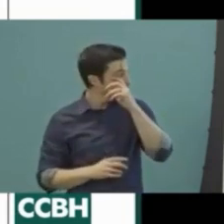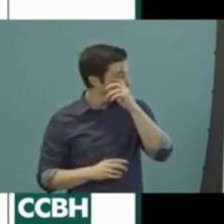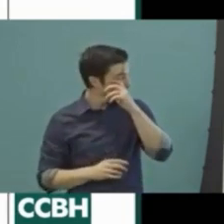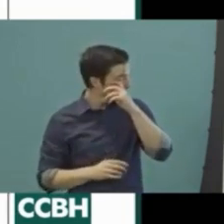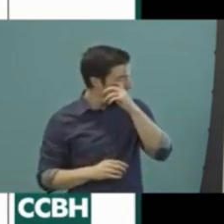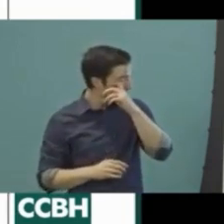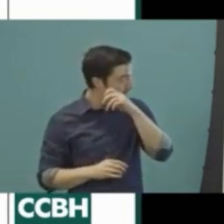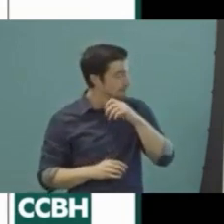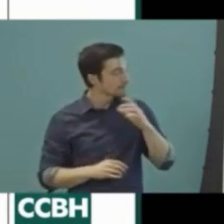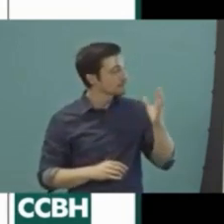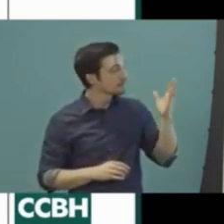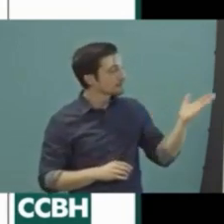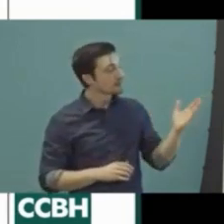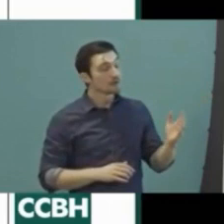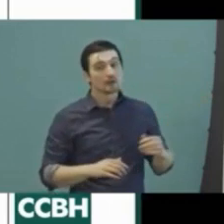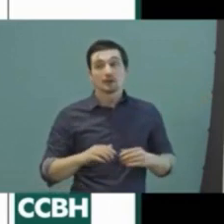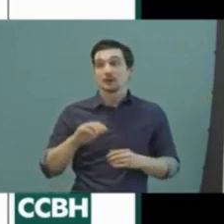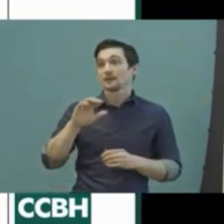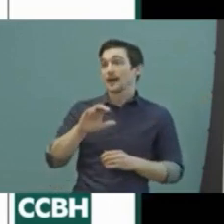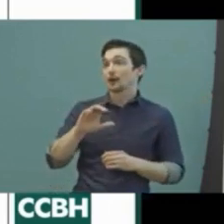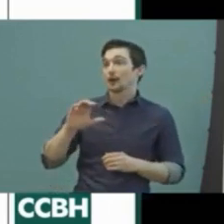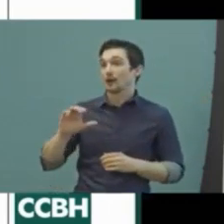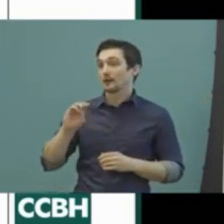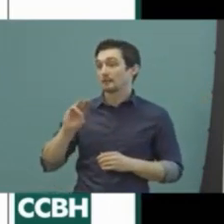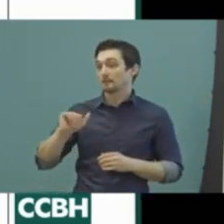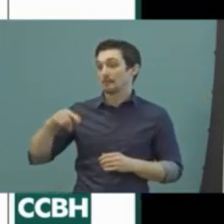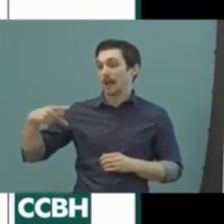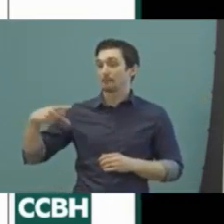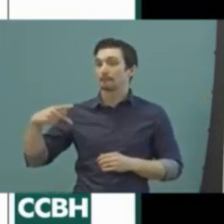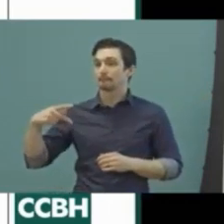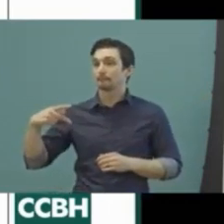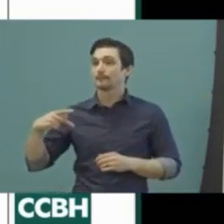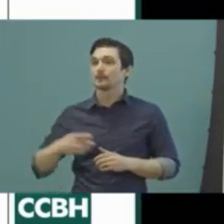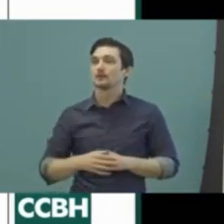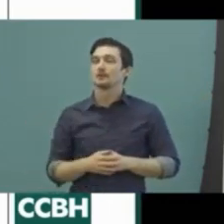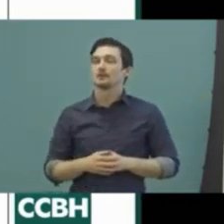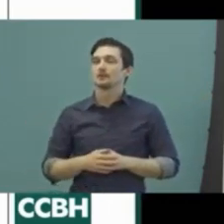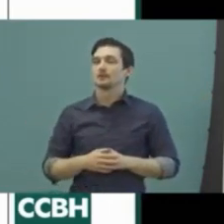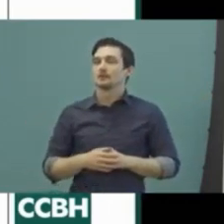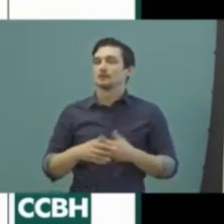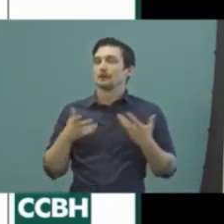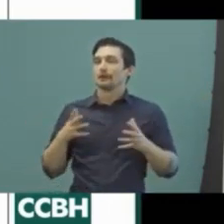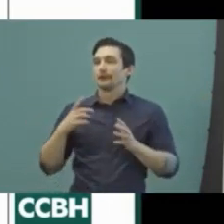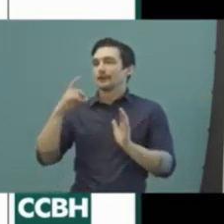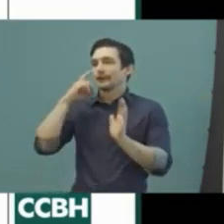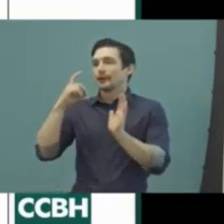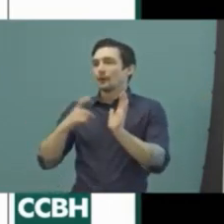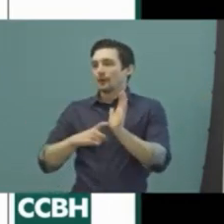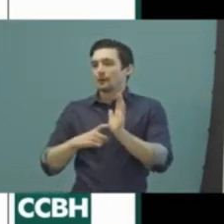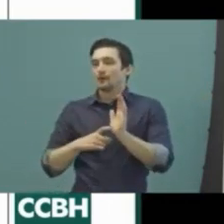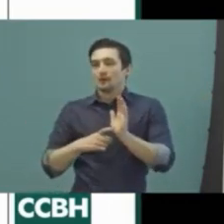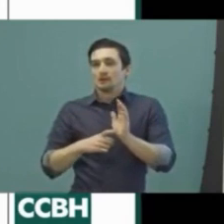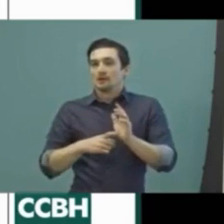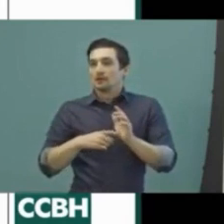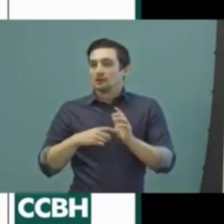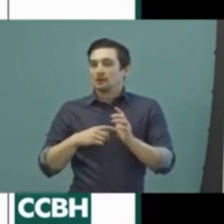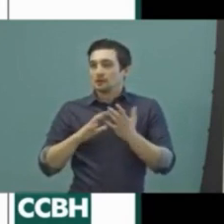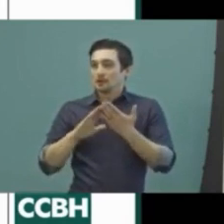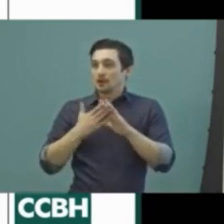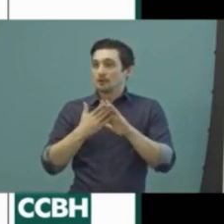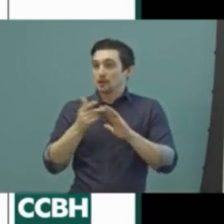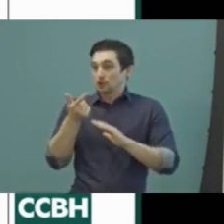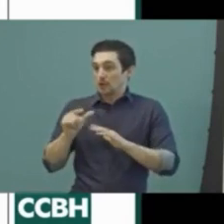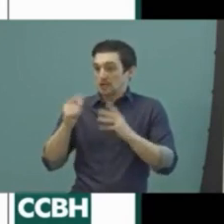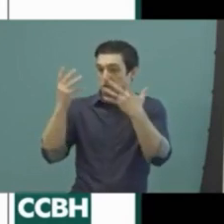This is our Cuyahoga County map for the week, and as I've previously noted, it continues to get darker each week in